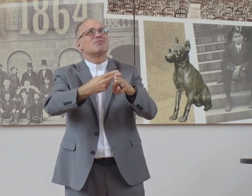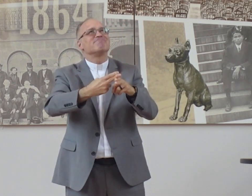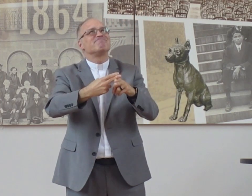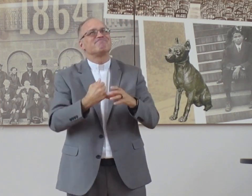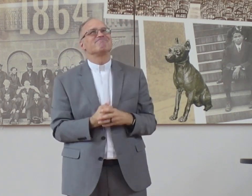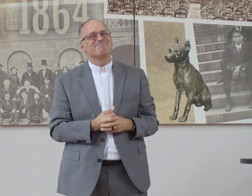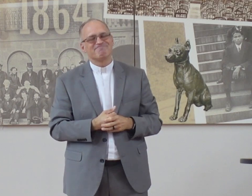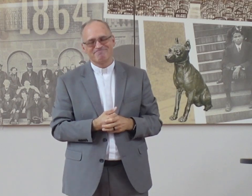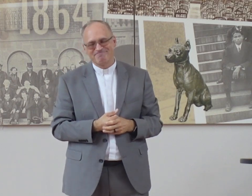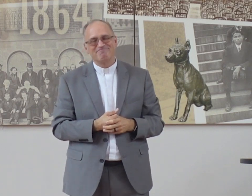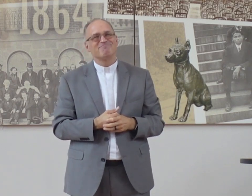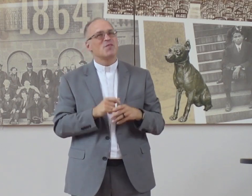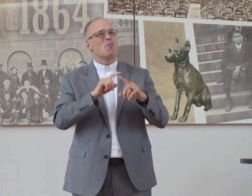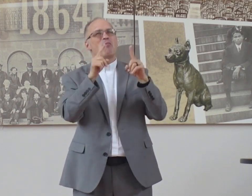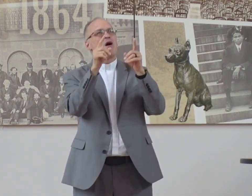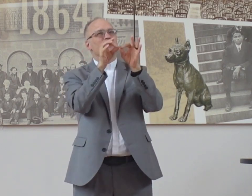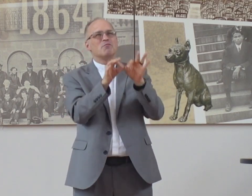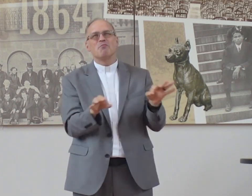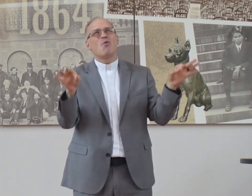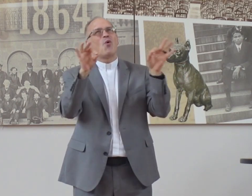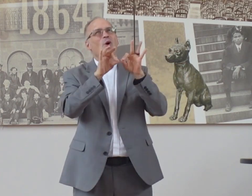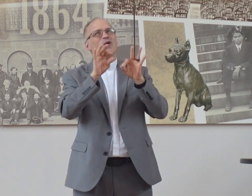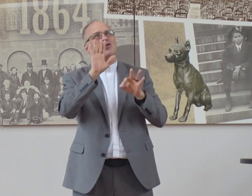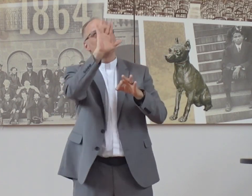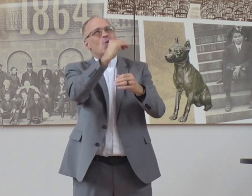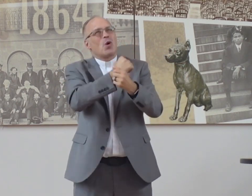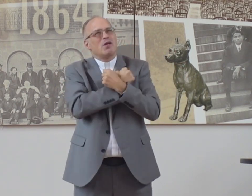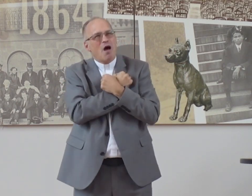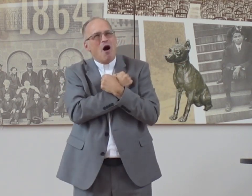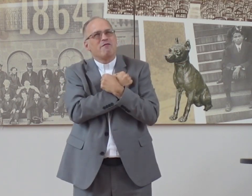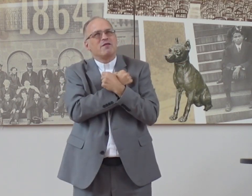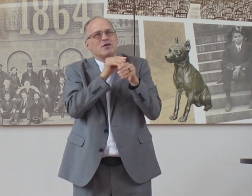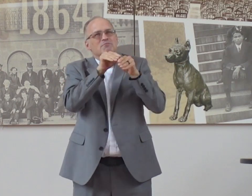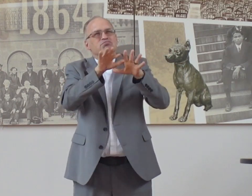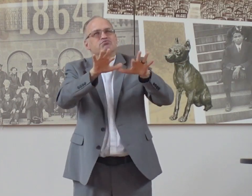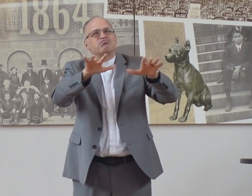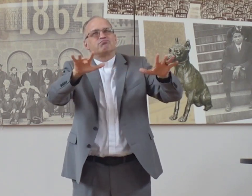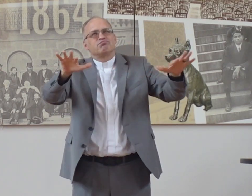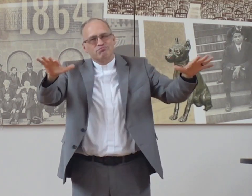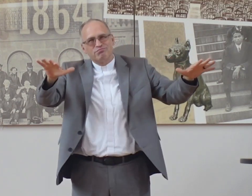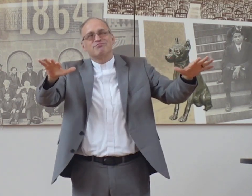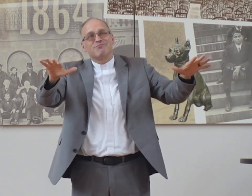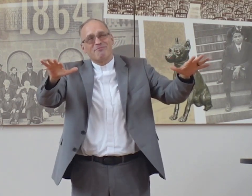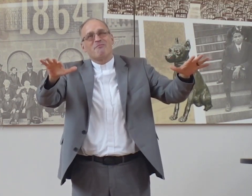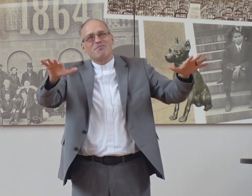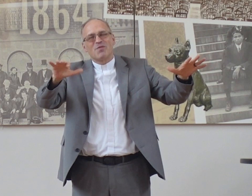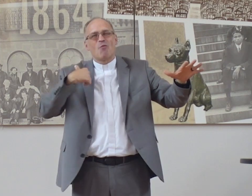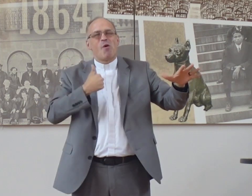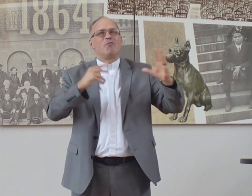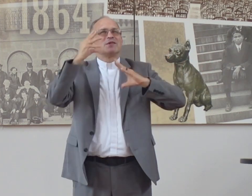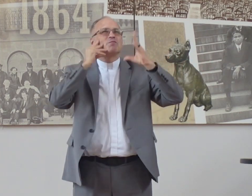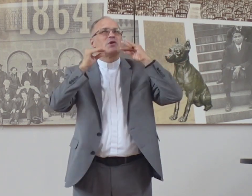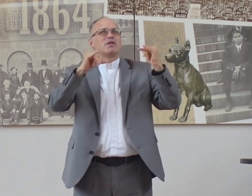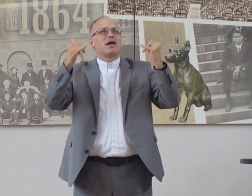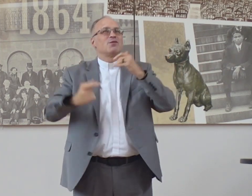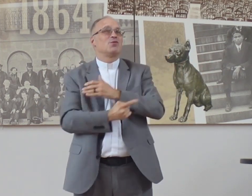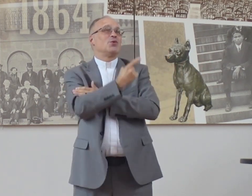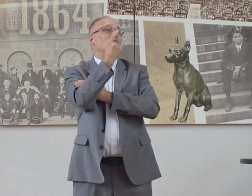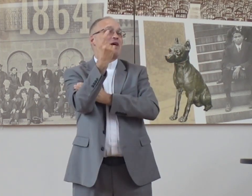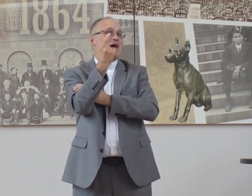You have many different names. Lord, what's important is your love that you spread and what